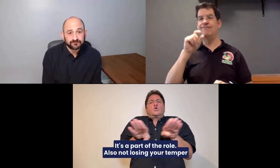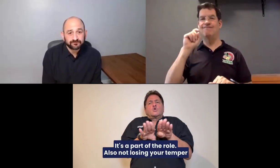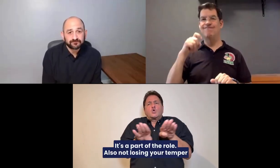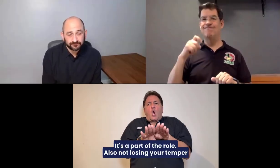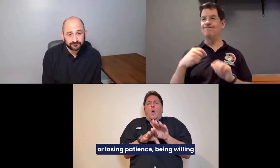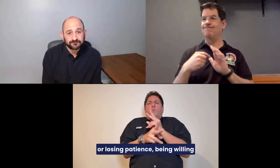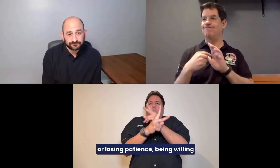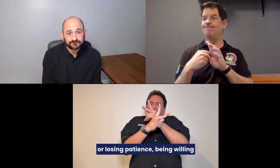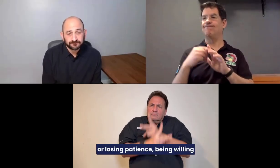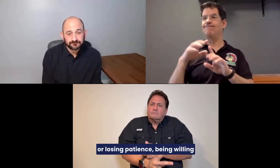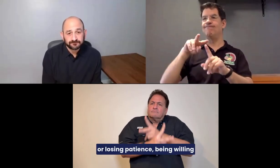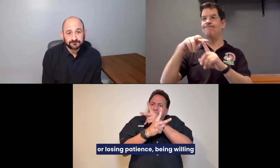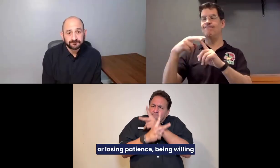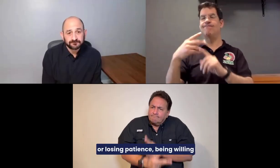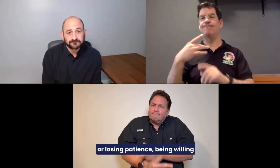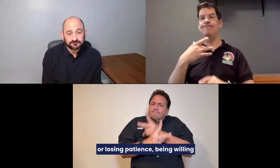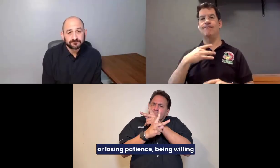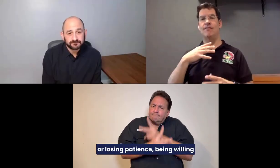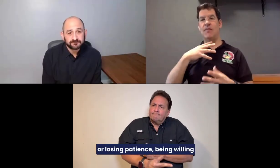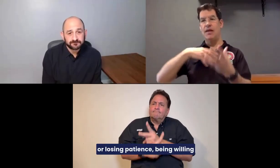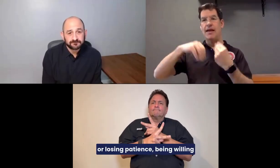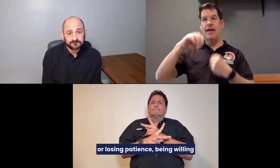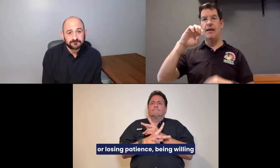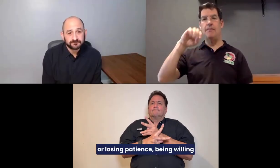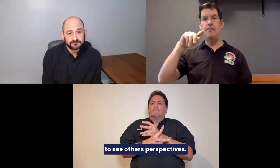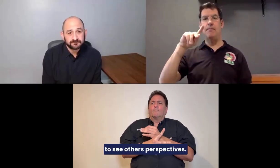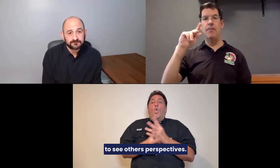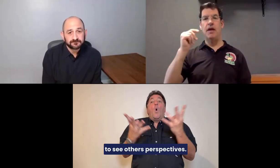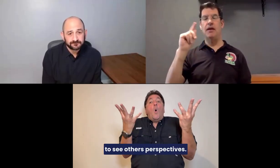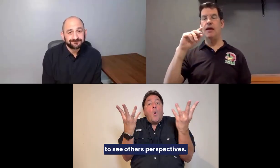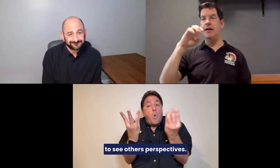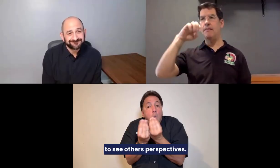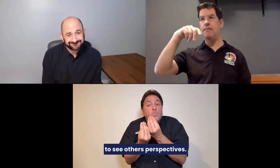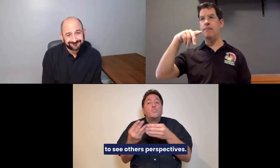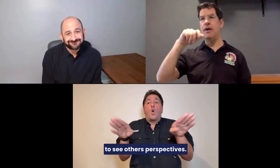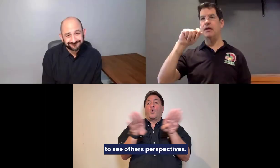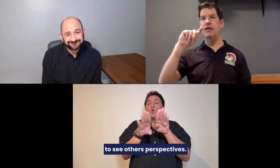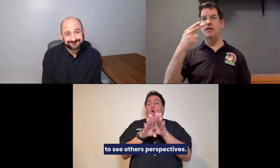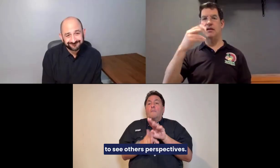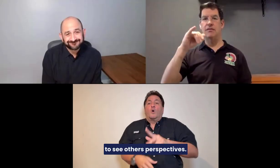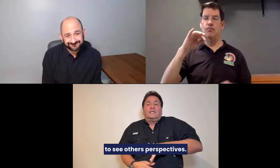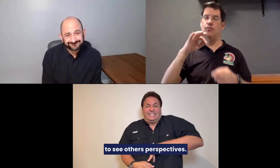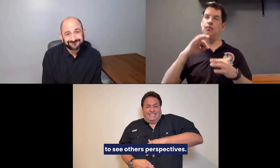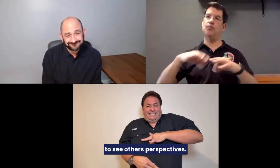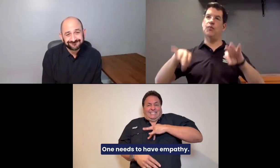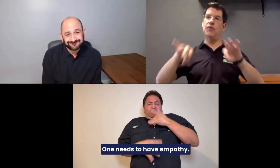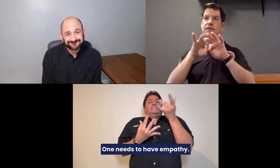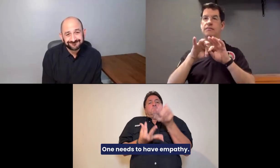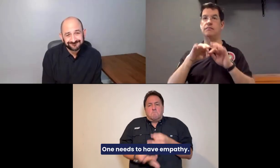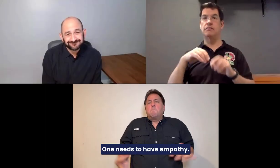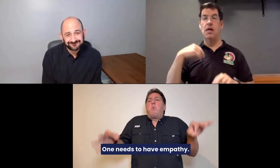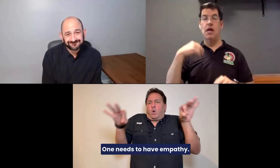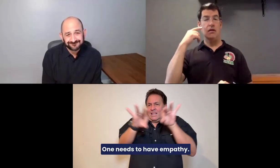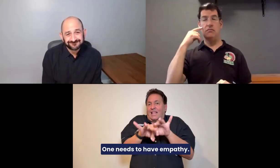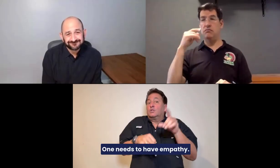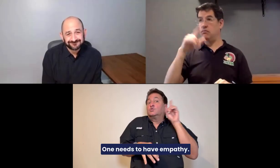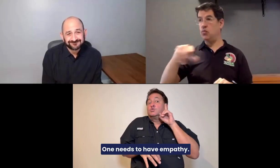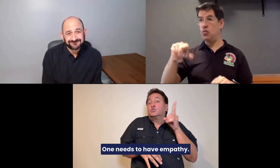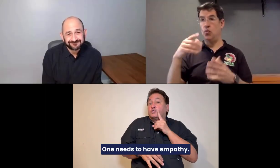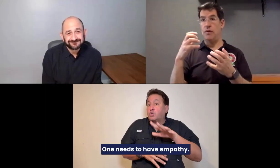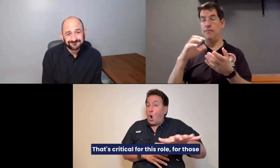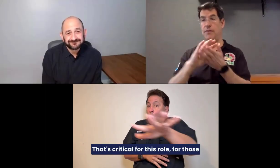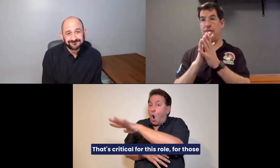losing your temper or losing patience, being willing to see others' perspectives. One needs to have